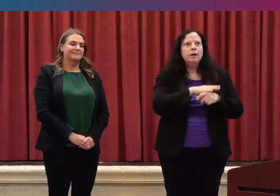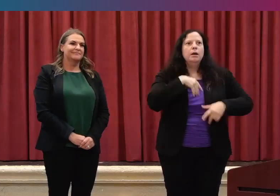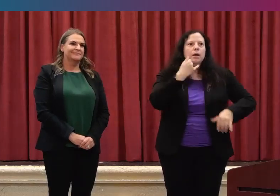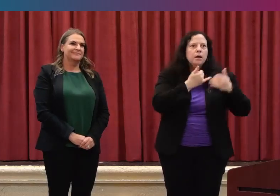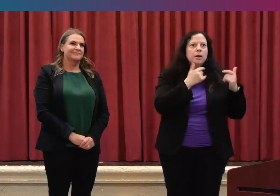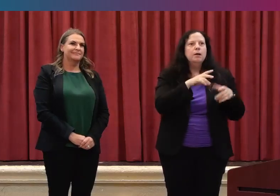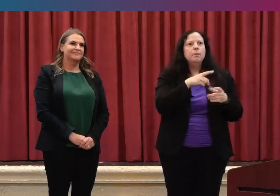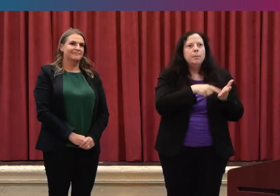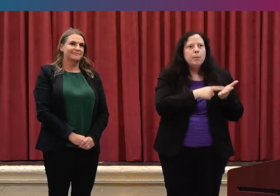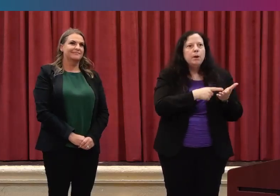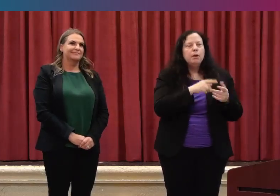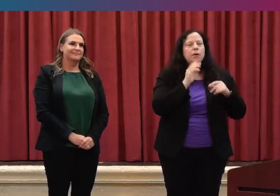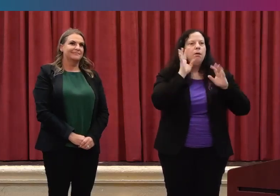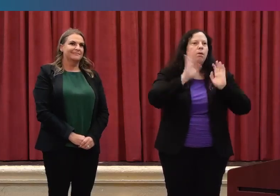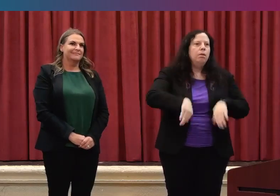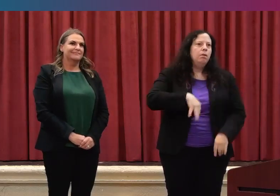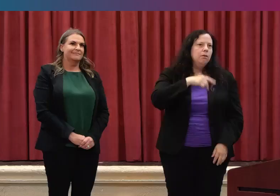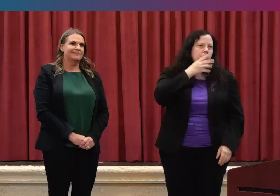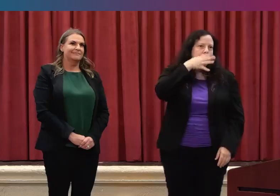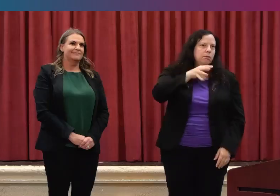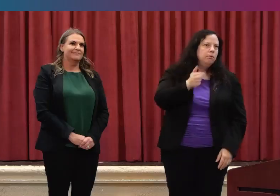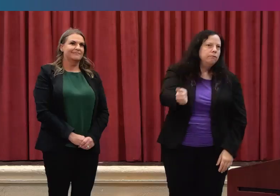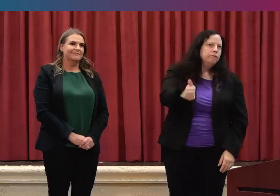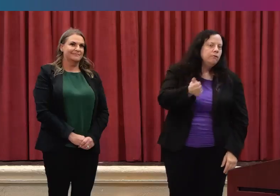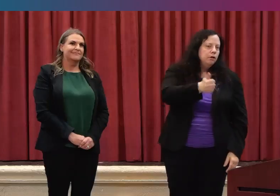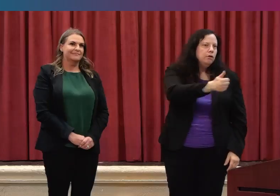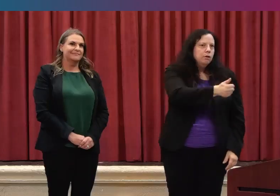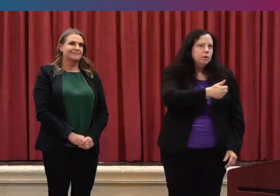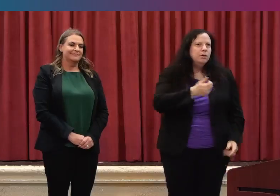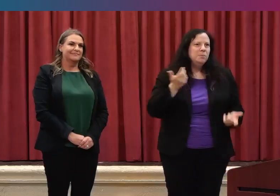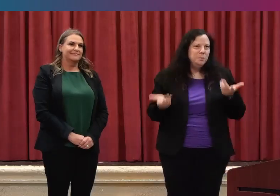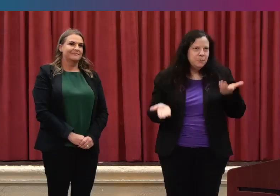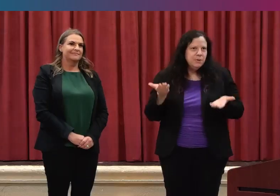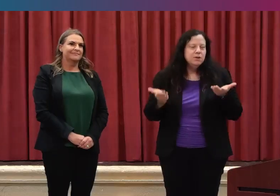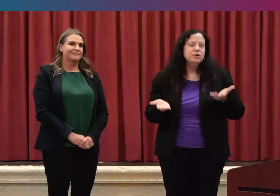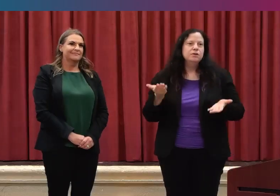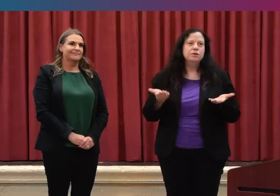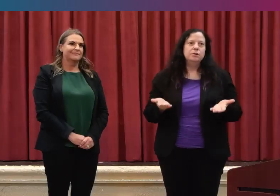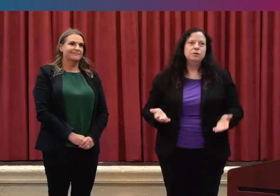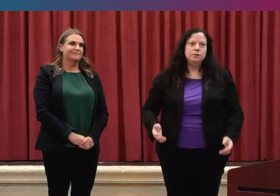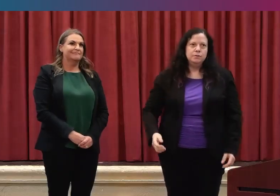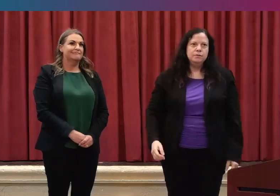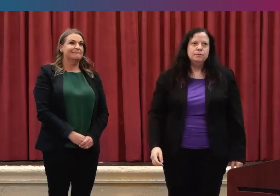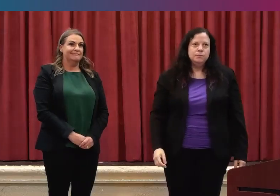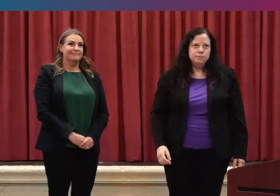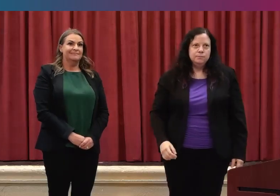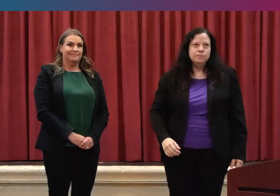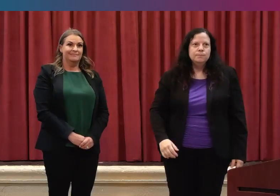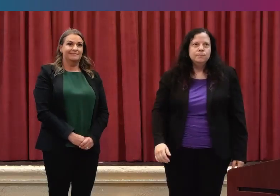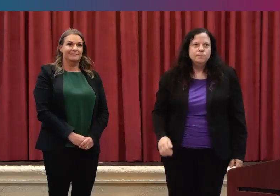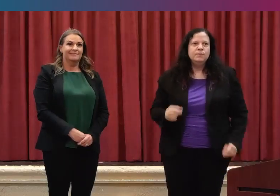cohesive and more fluid in their say, rather than doing it on their own. Yes, they could be